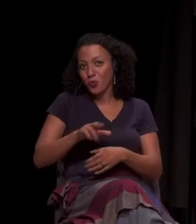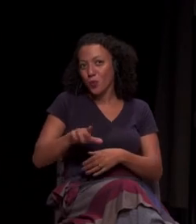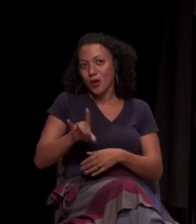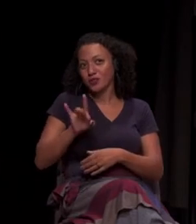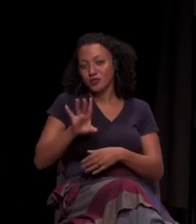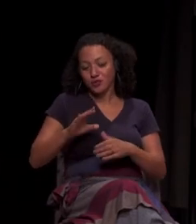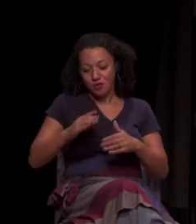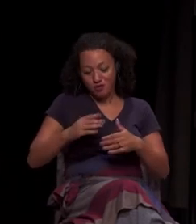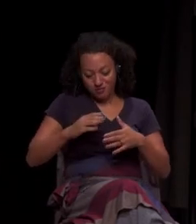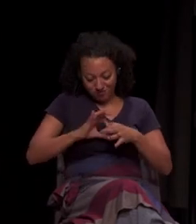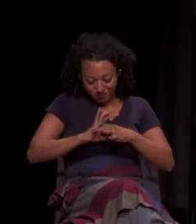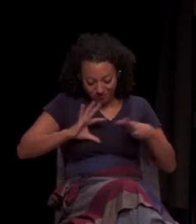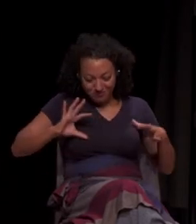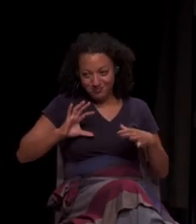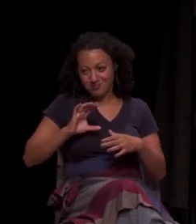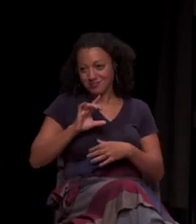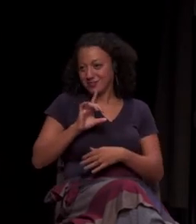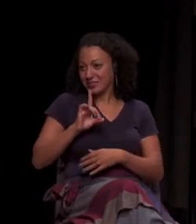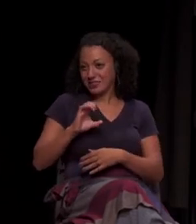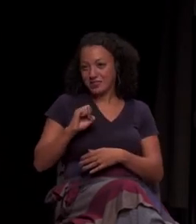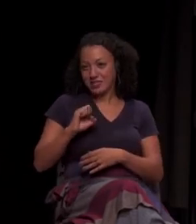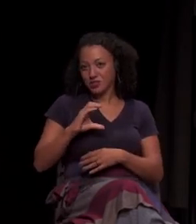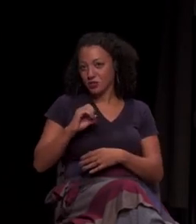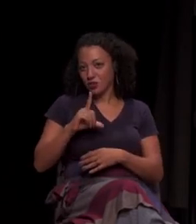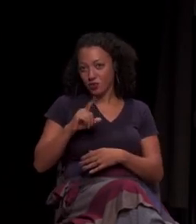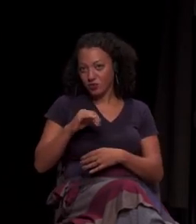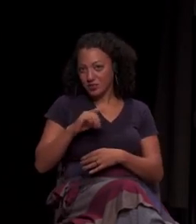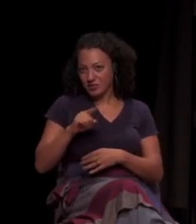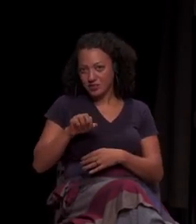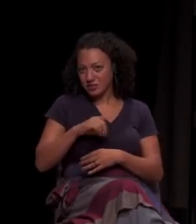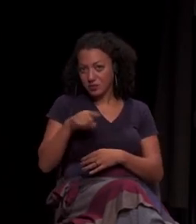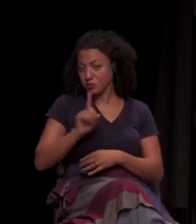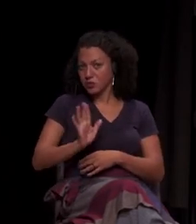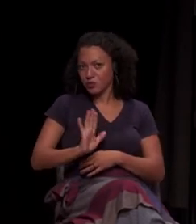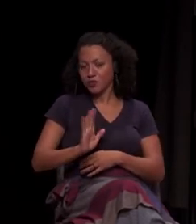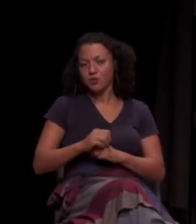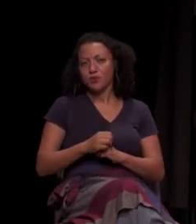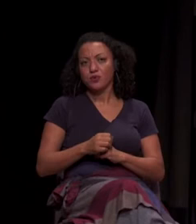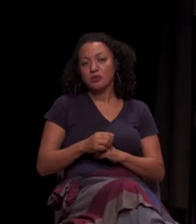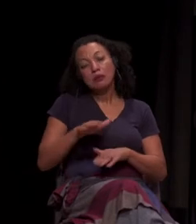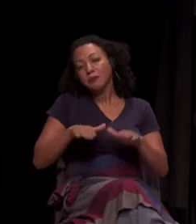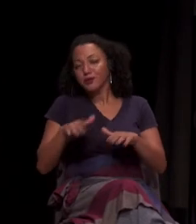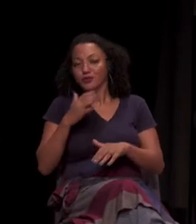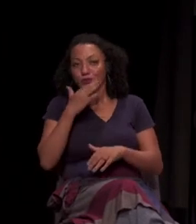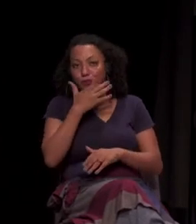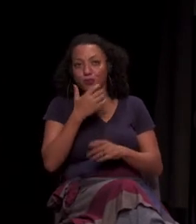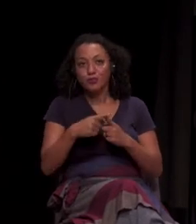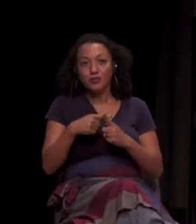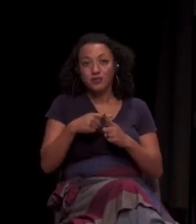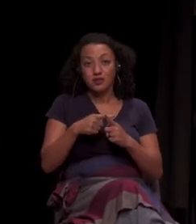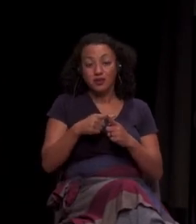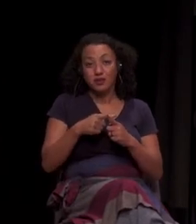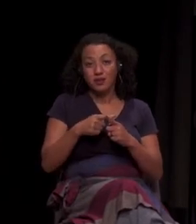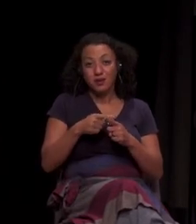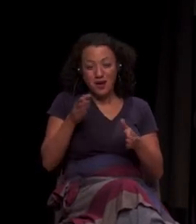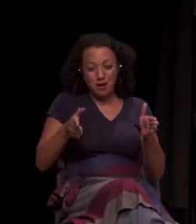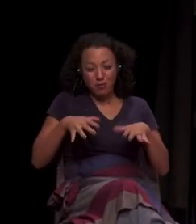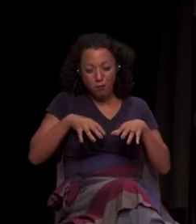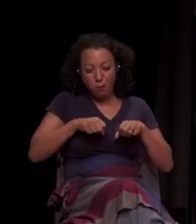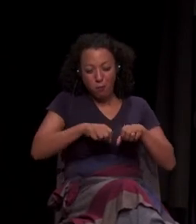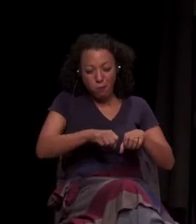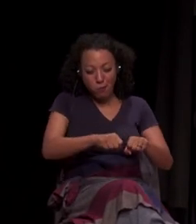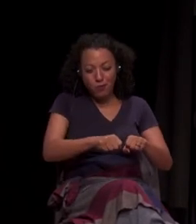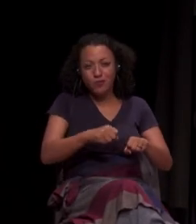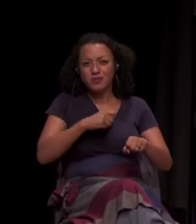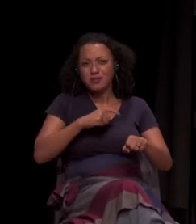define decolonization, because, the colonial period put a particular set of strictures in Jamaica